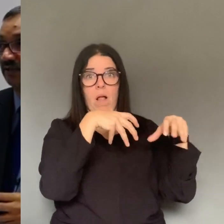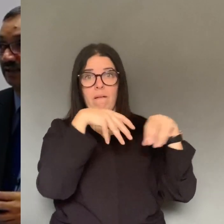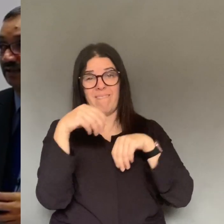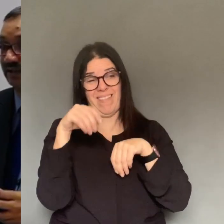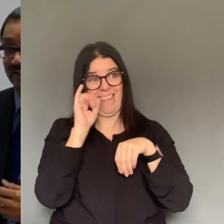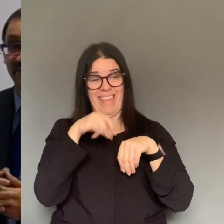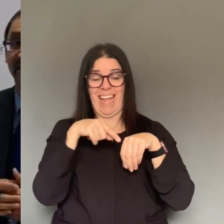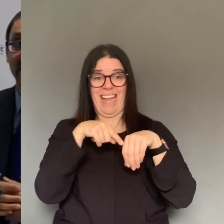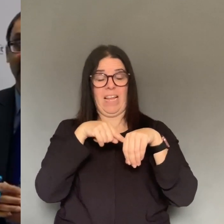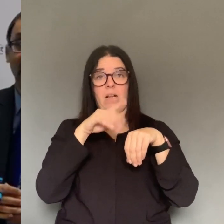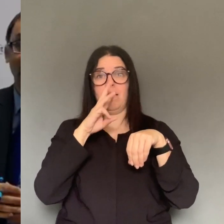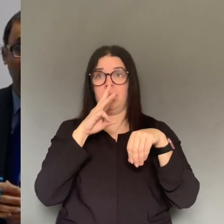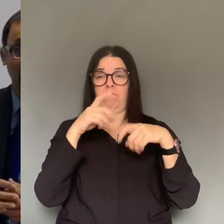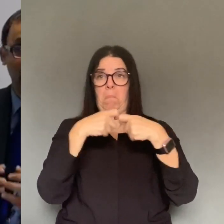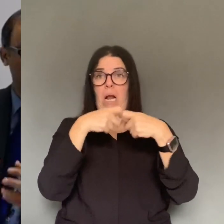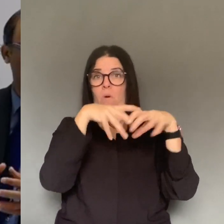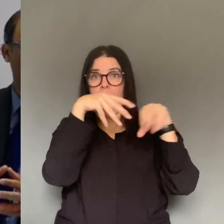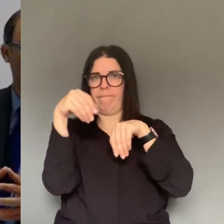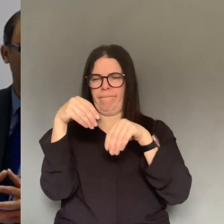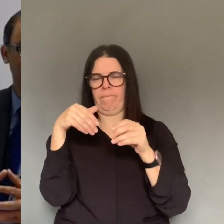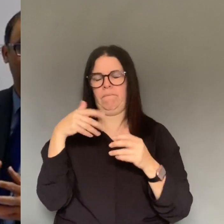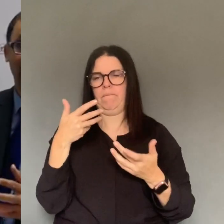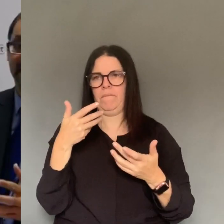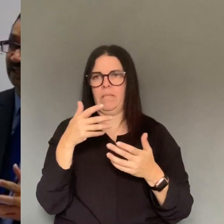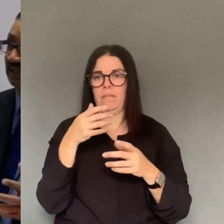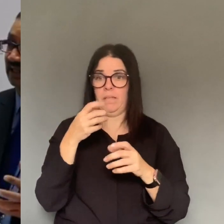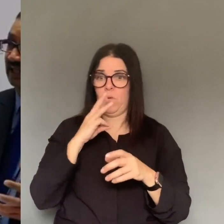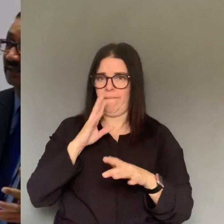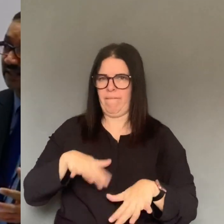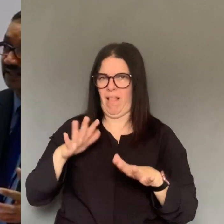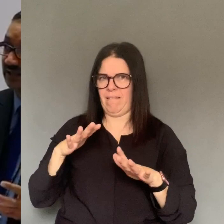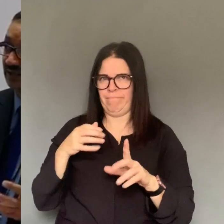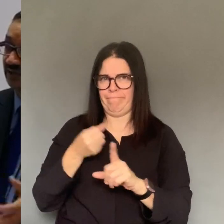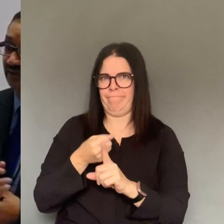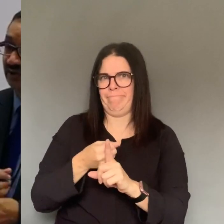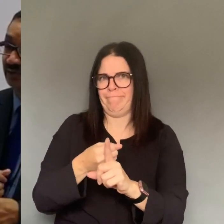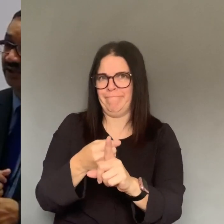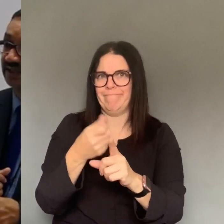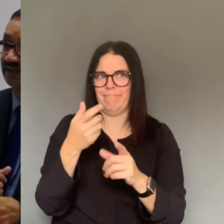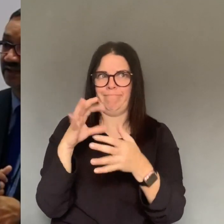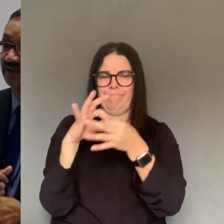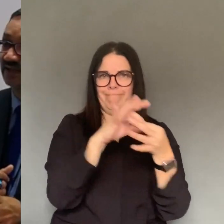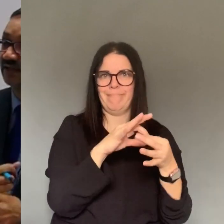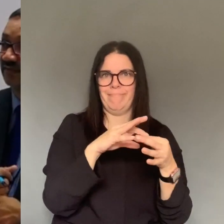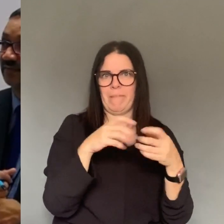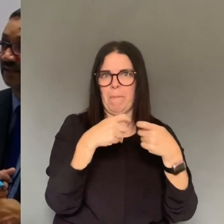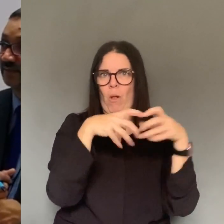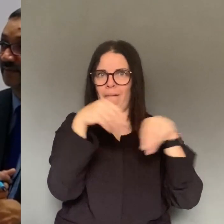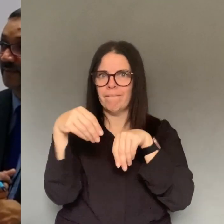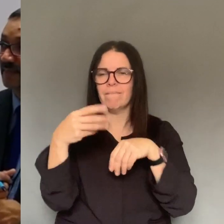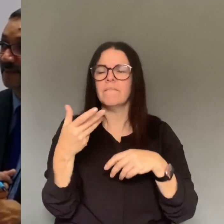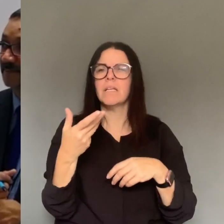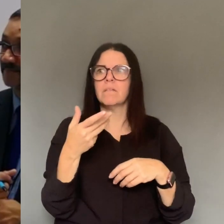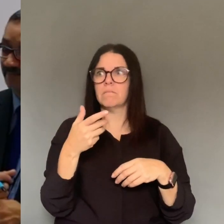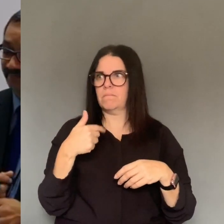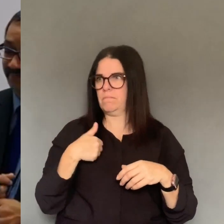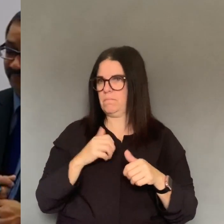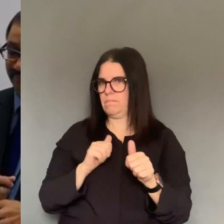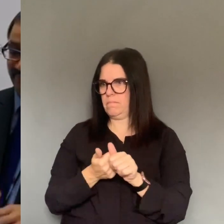people experience, and do we have all those things in place to protect ourselves and our family?